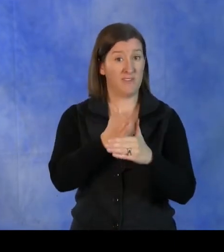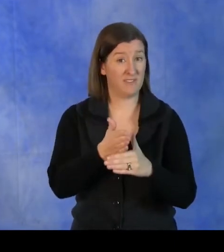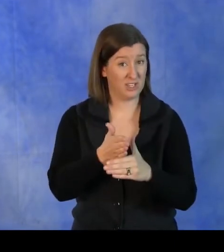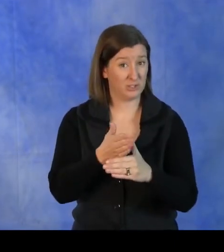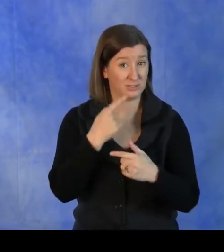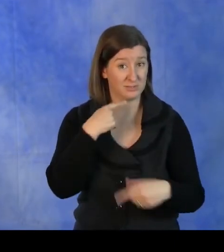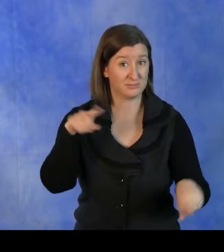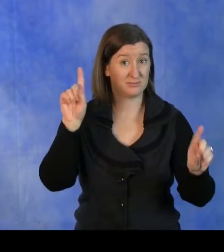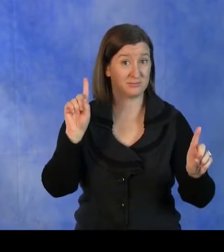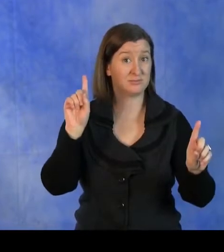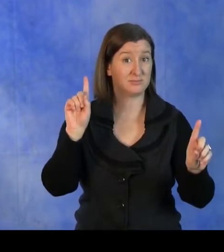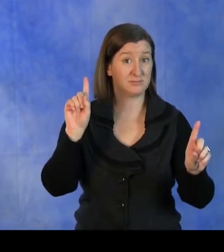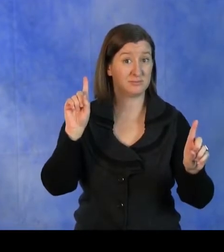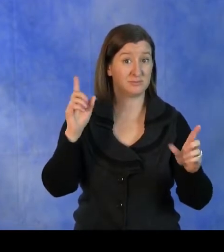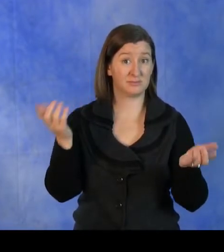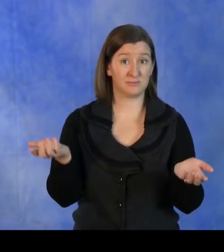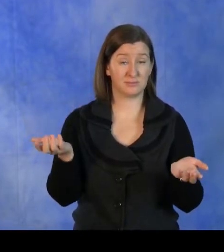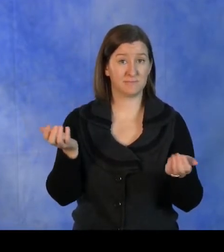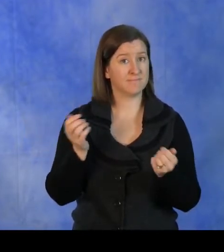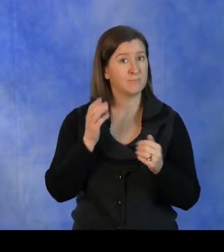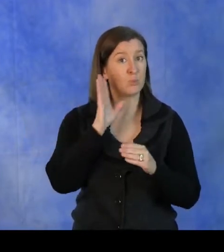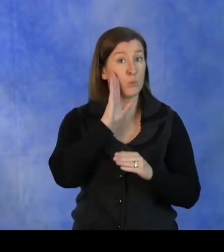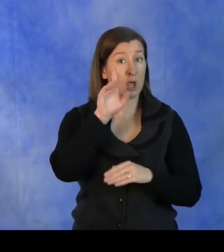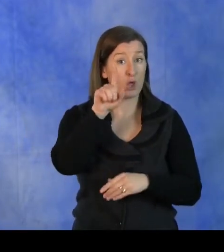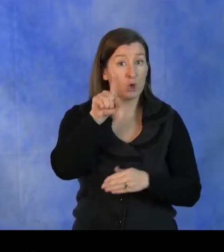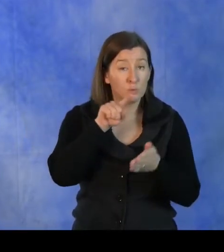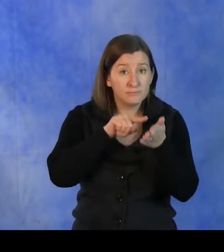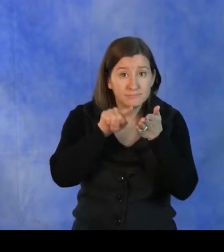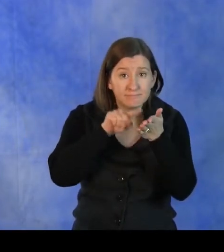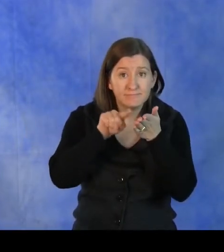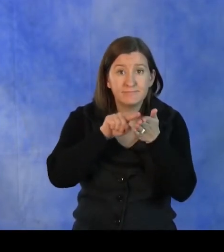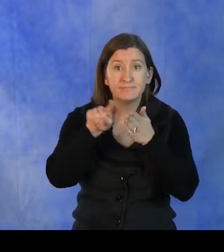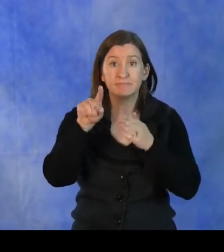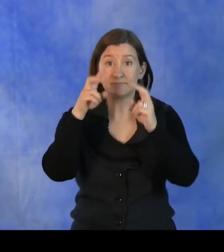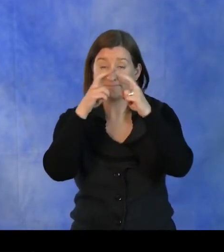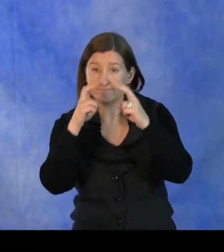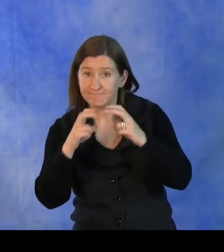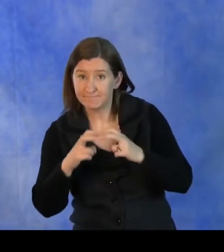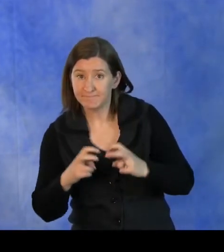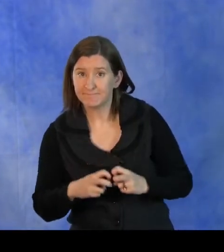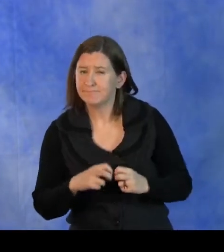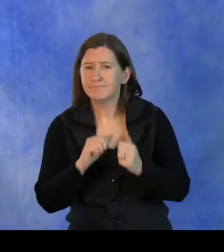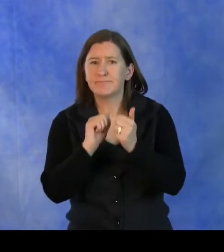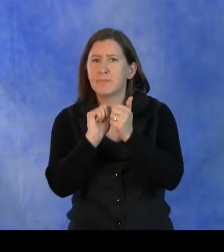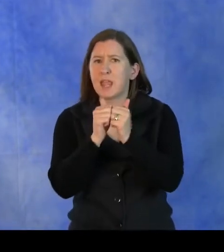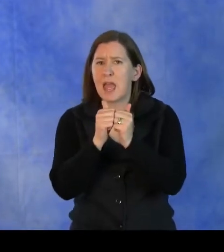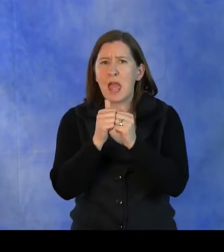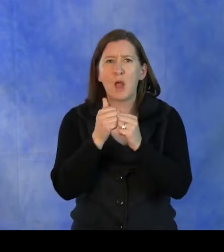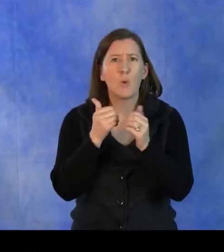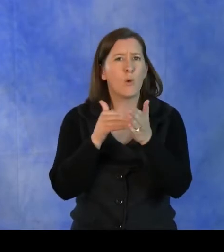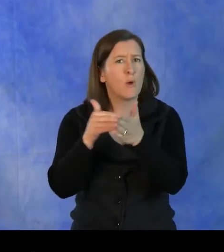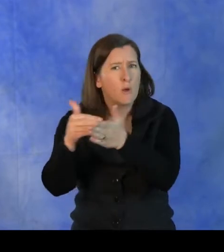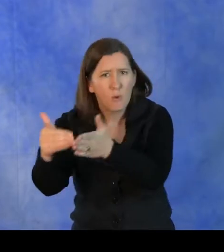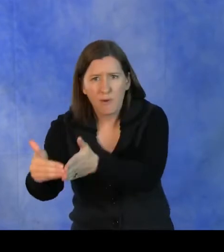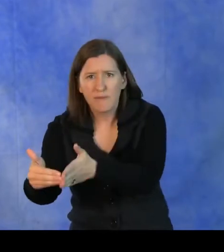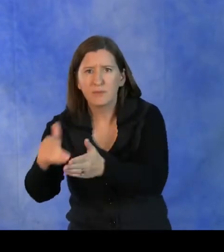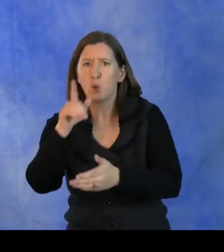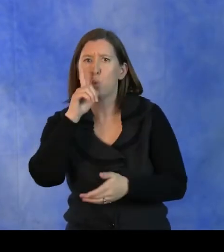And how do you know if your intervention is successful? Will you do the research and,